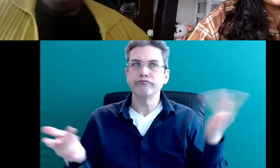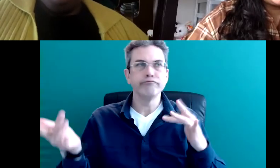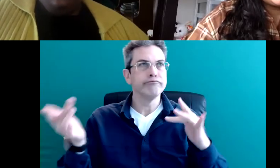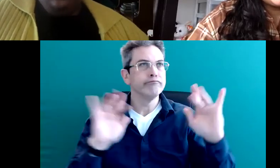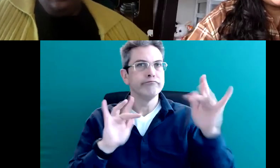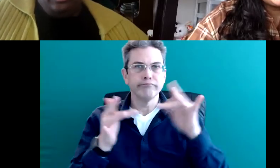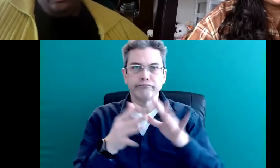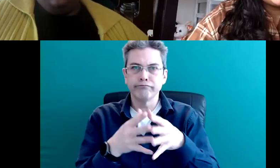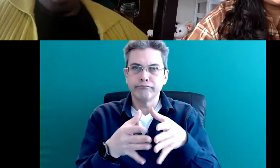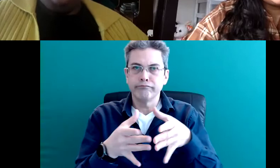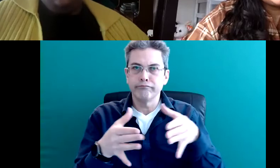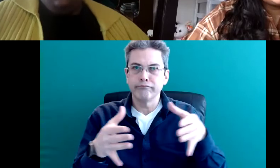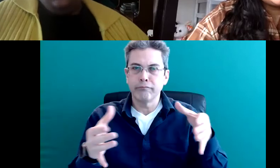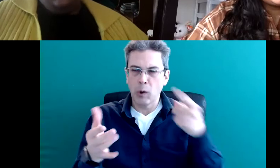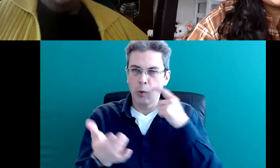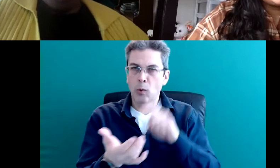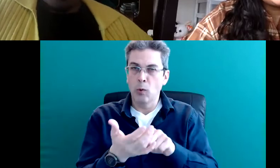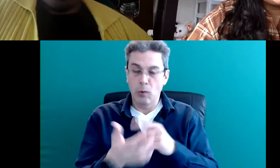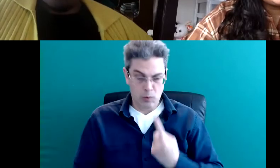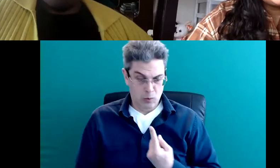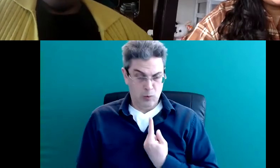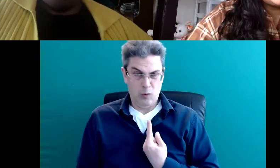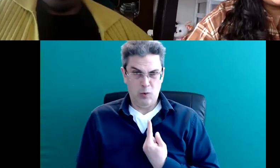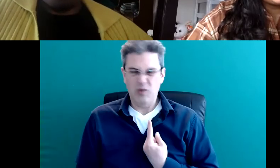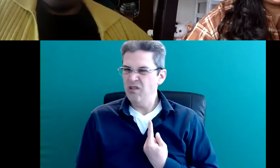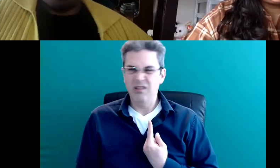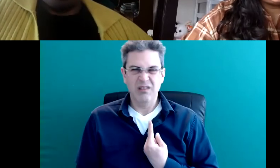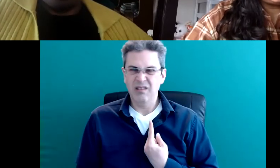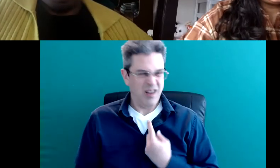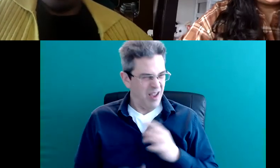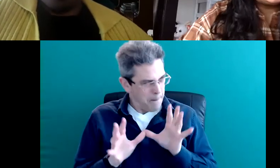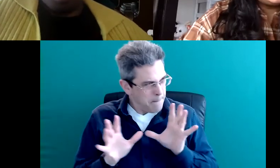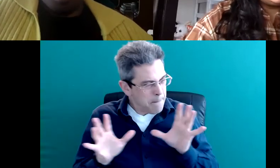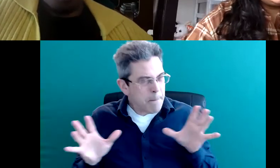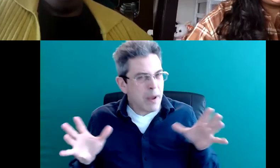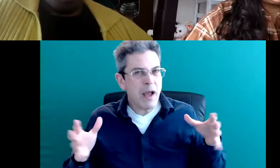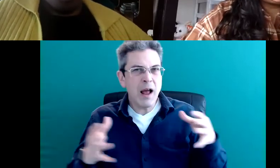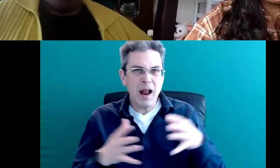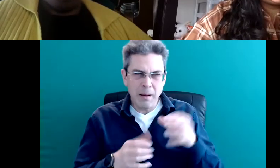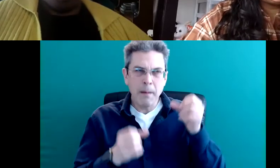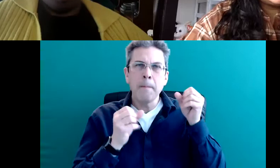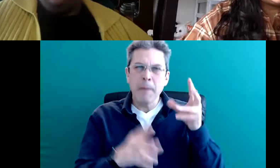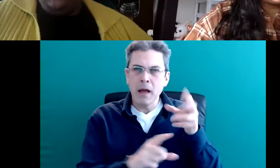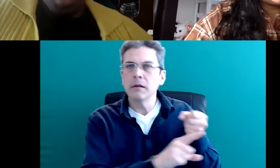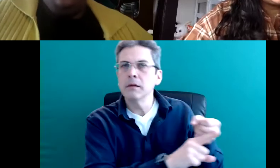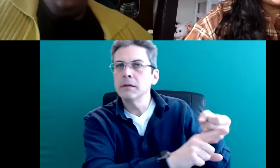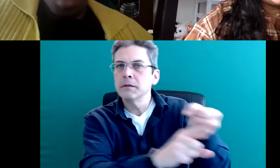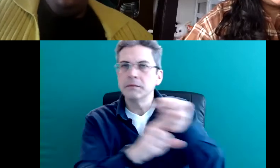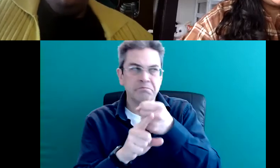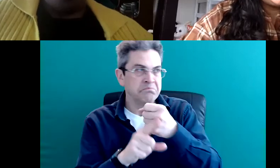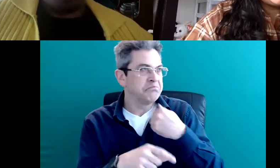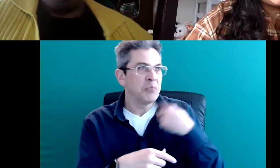way bigger than just me and my story, that are affecting people that I don't know and who have been fighting